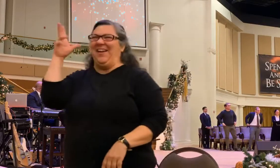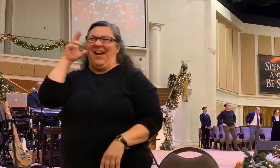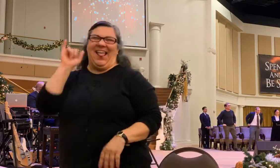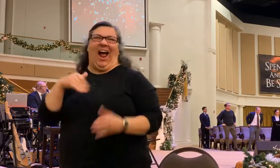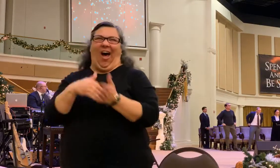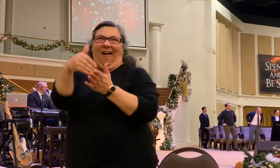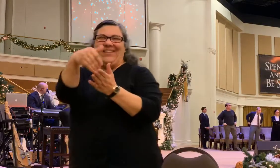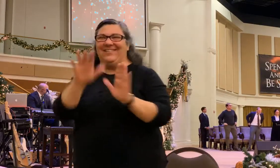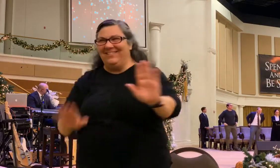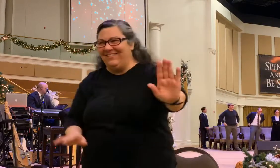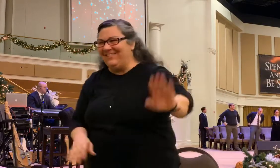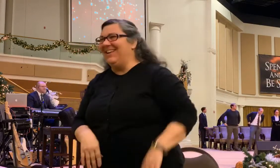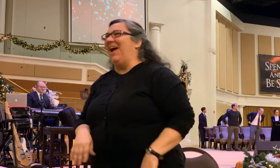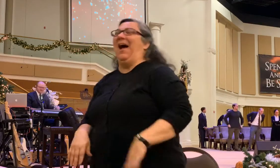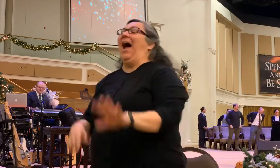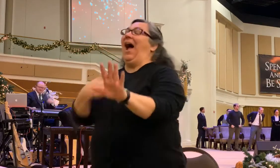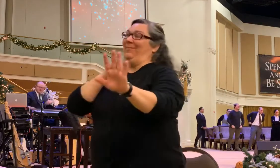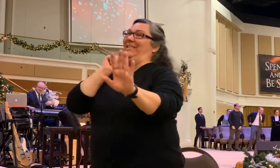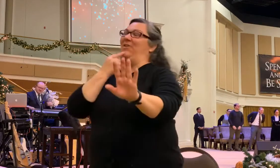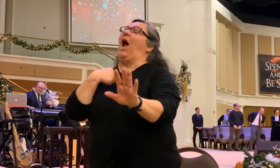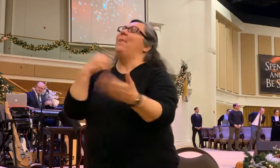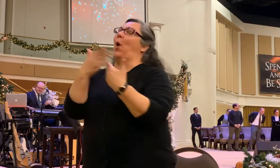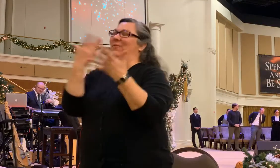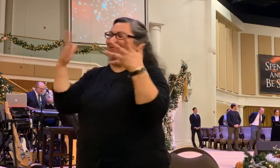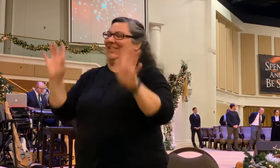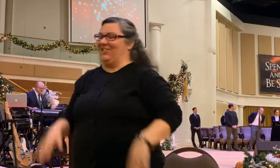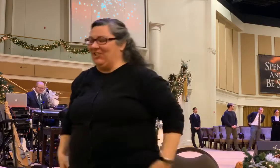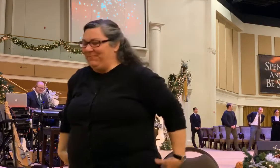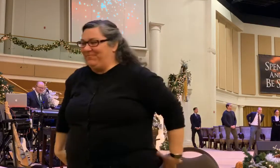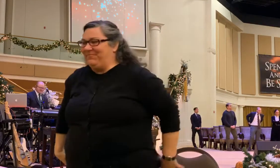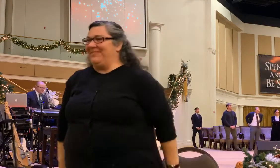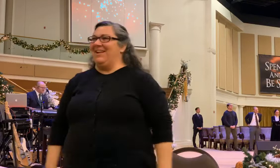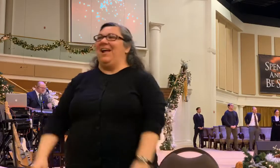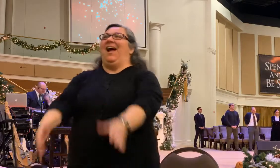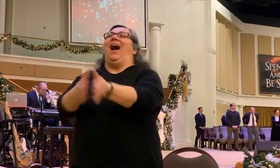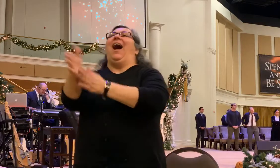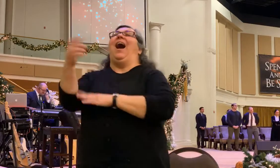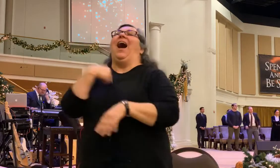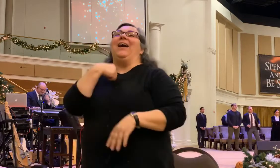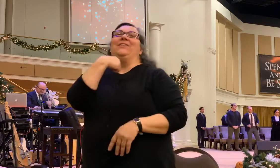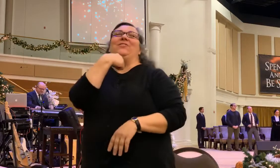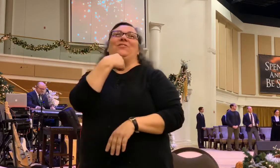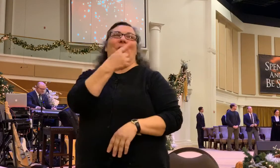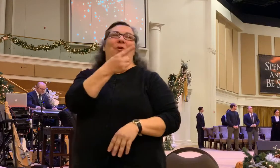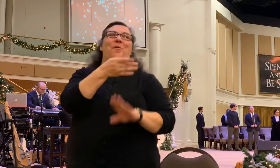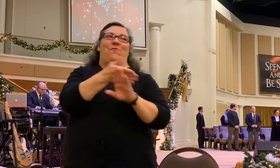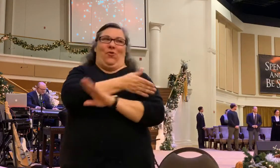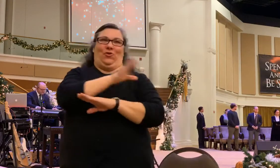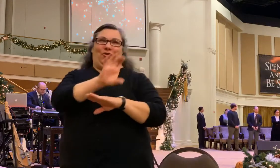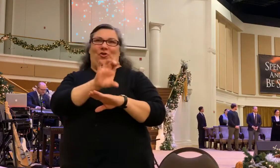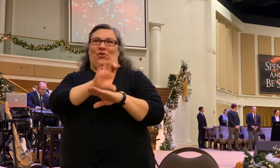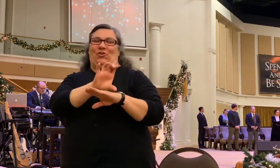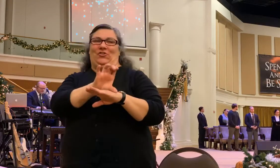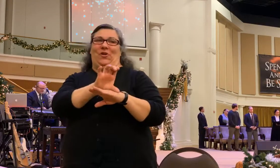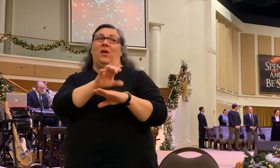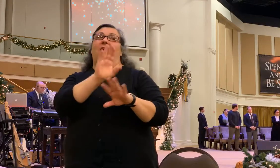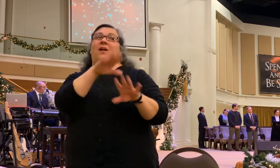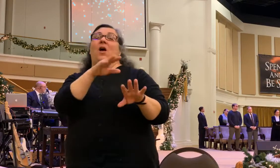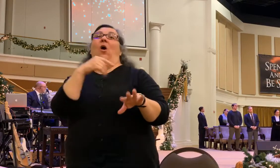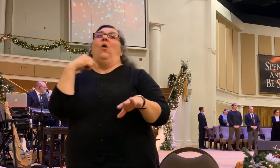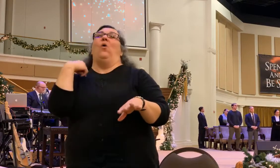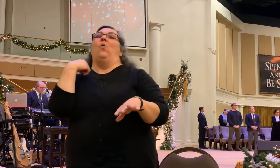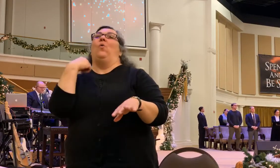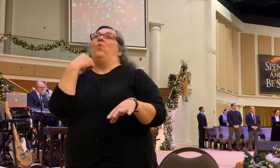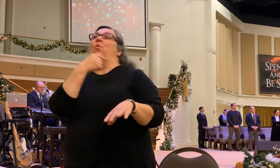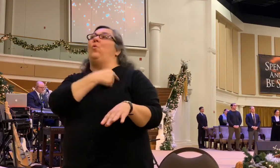25 more minutes. No, I'm serious. I'm almost done. I told Brother Jared this right before church. We bought